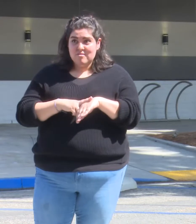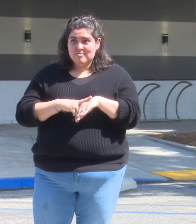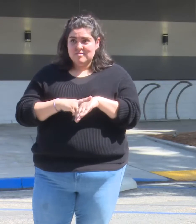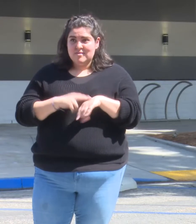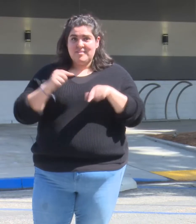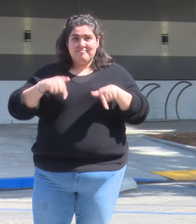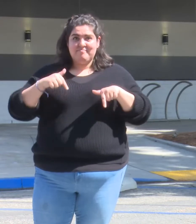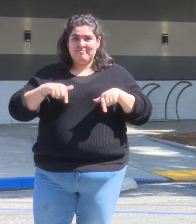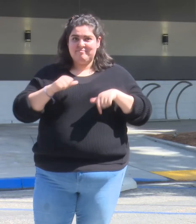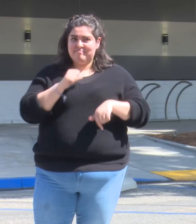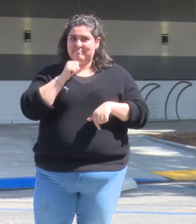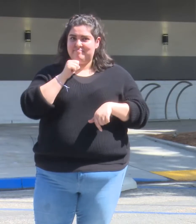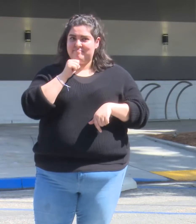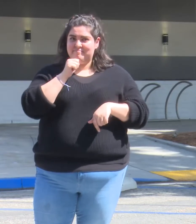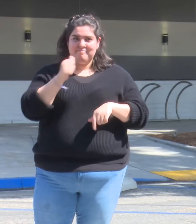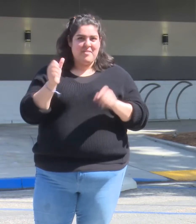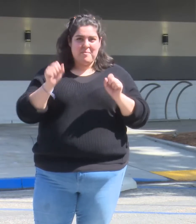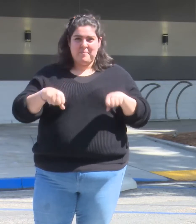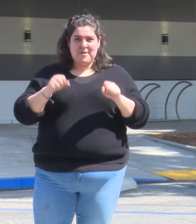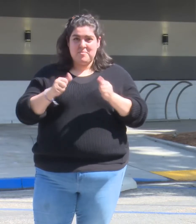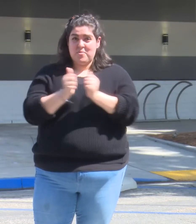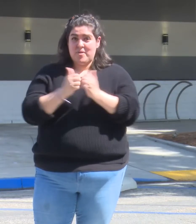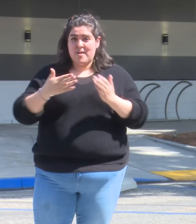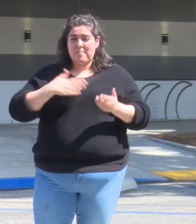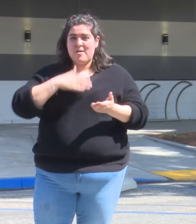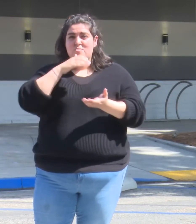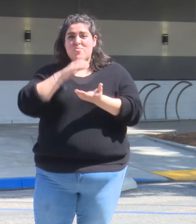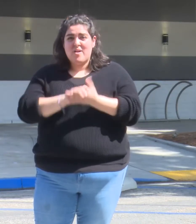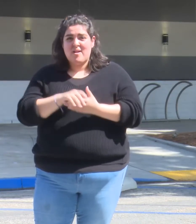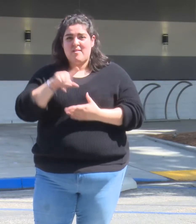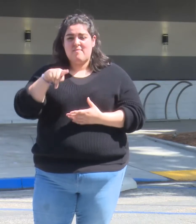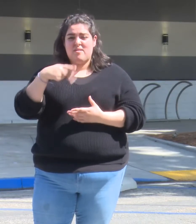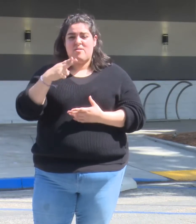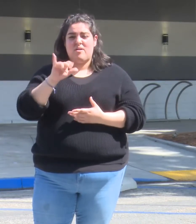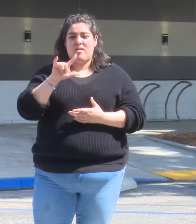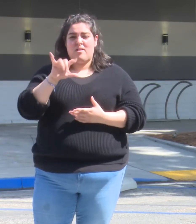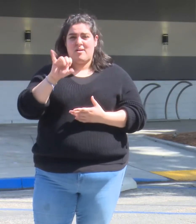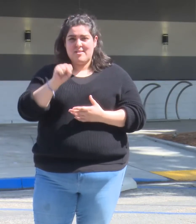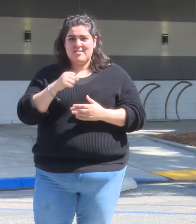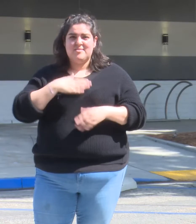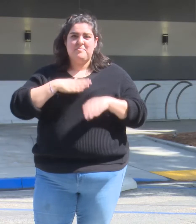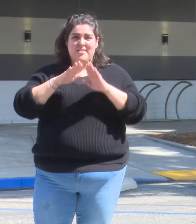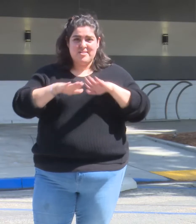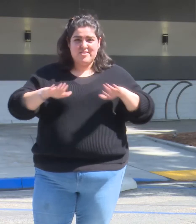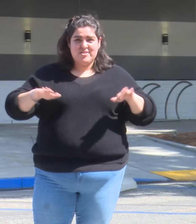would have happened for me without my amazing wife, Phyllis, my children,